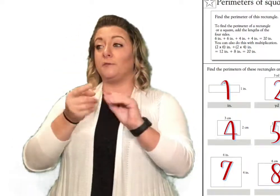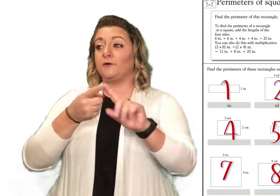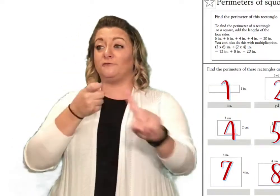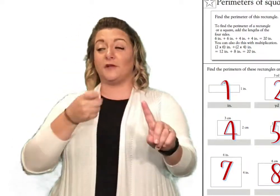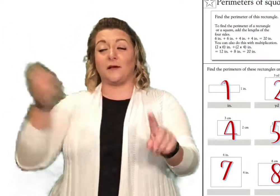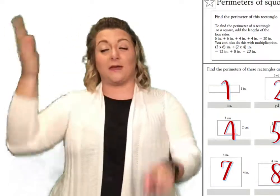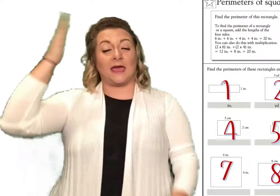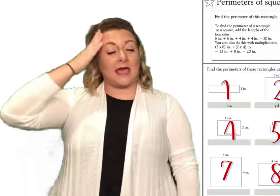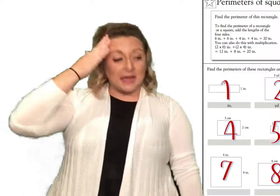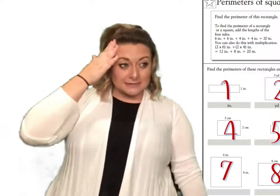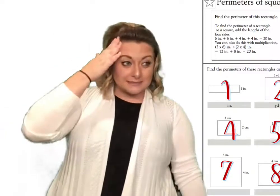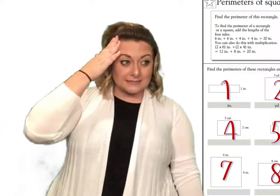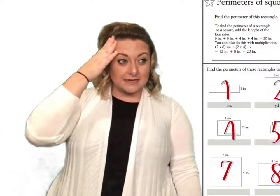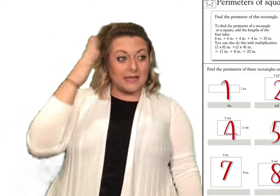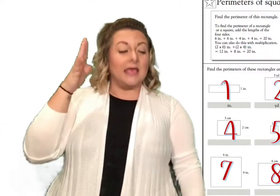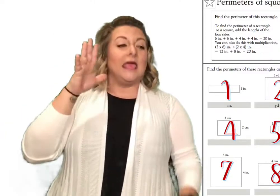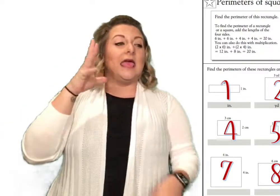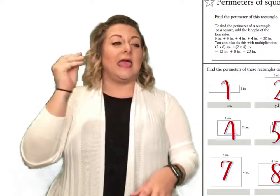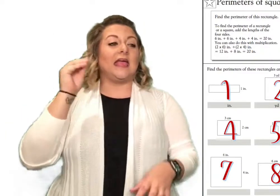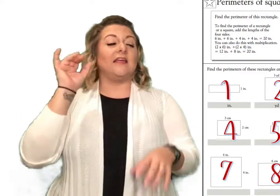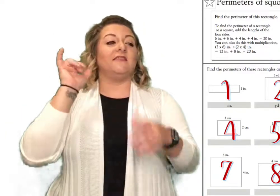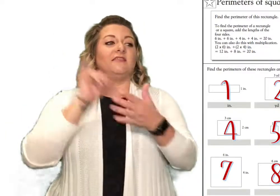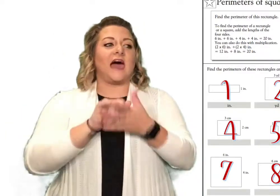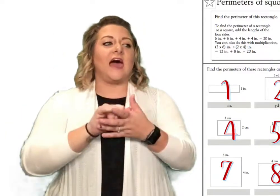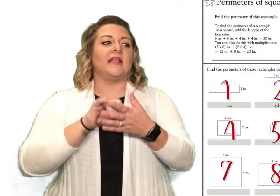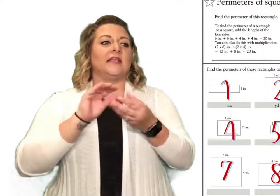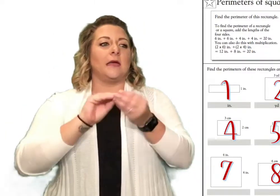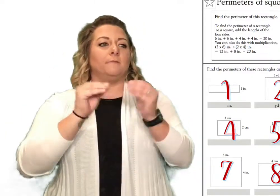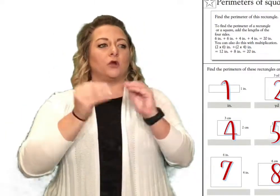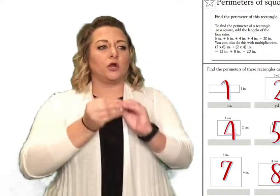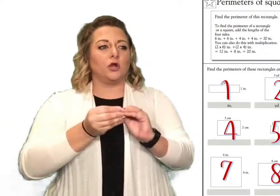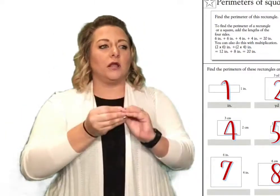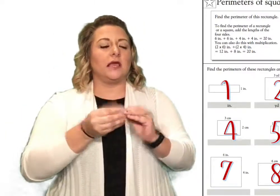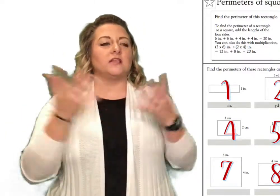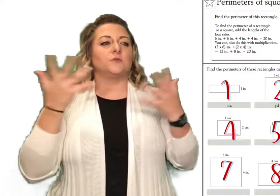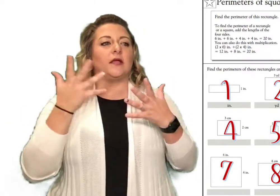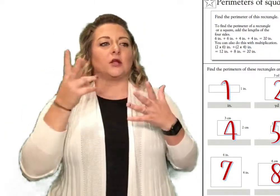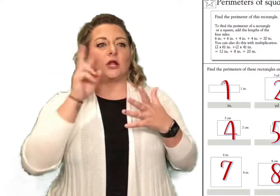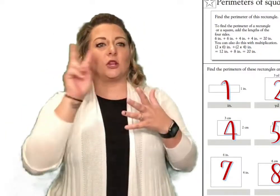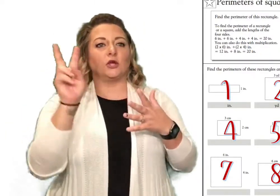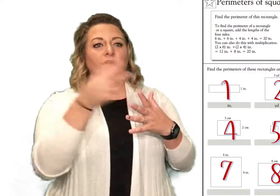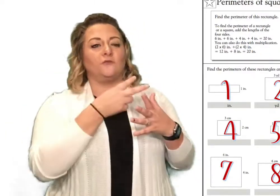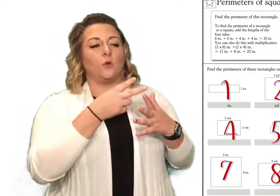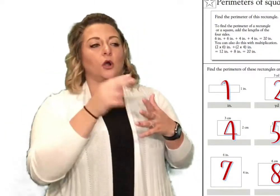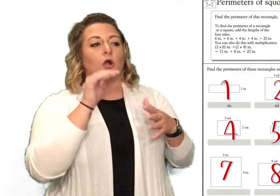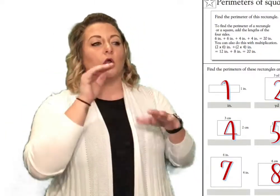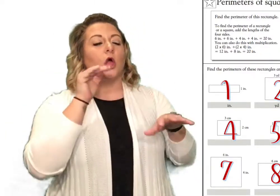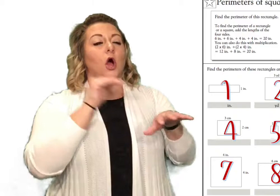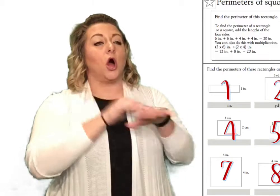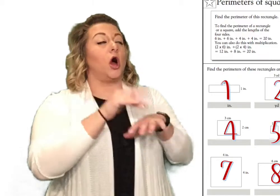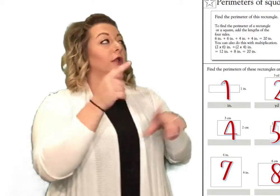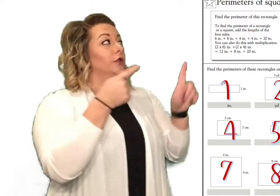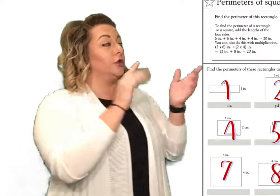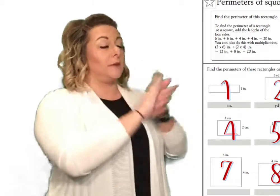number from a hat. And that number is what you're going to look for on your